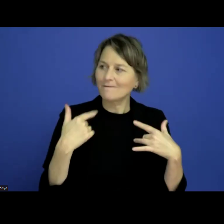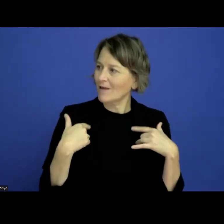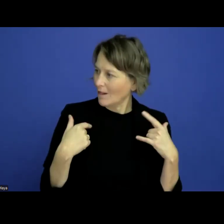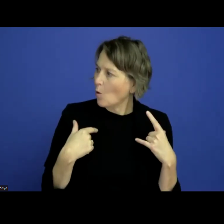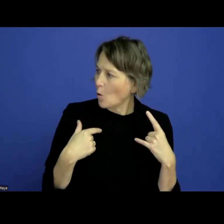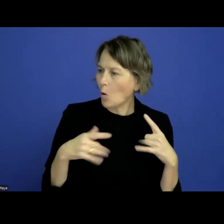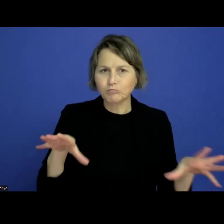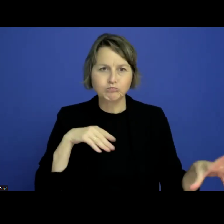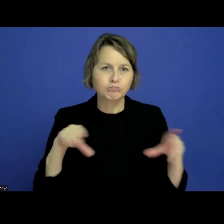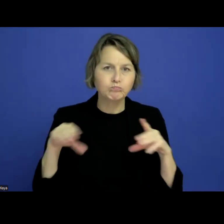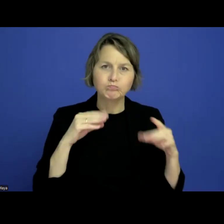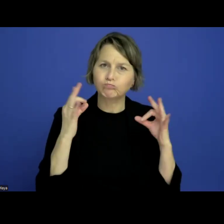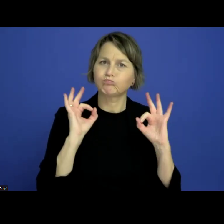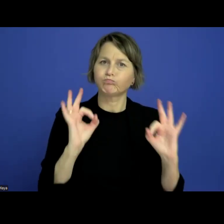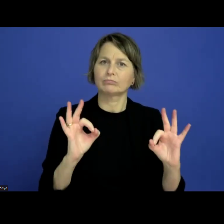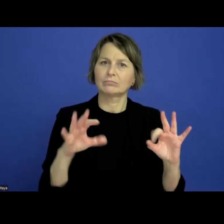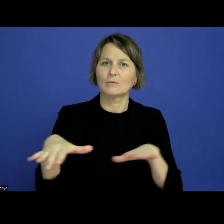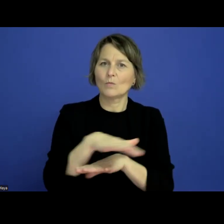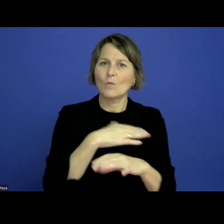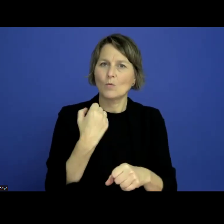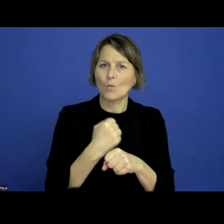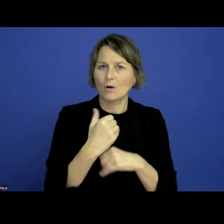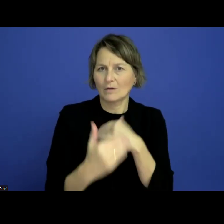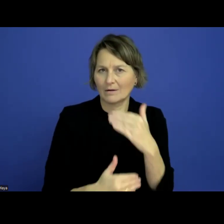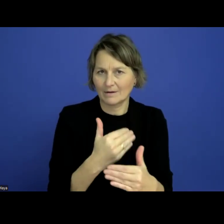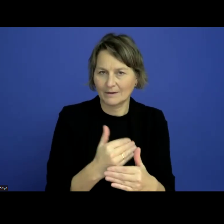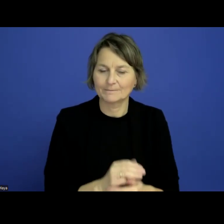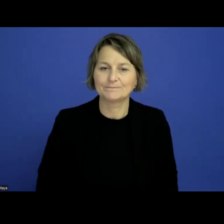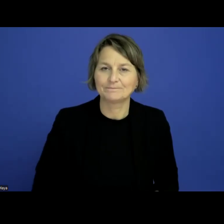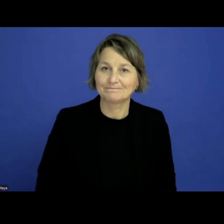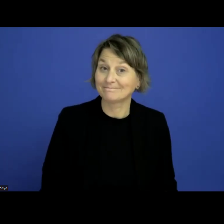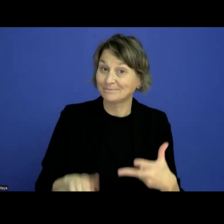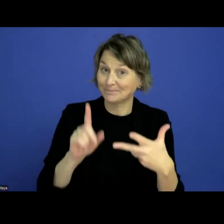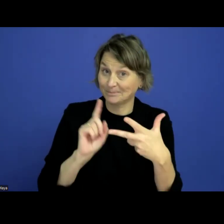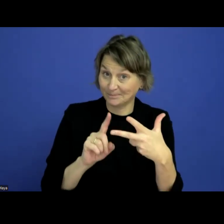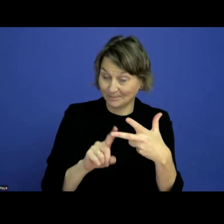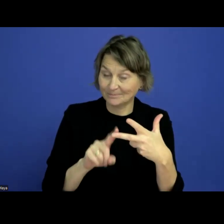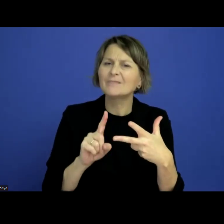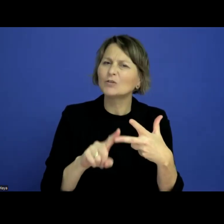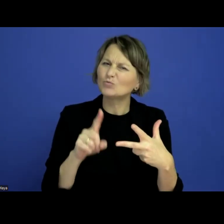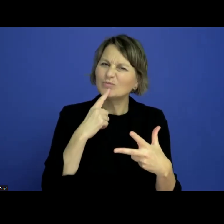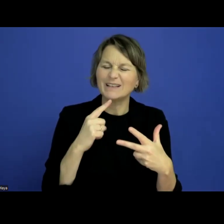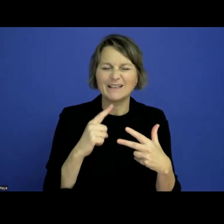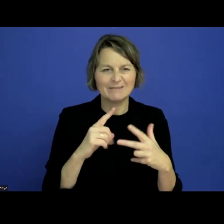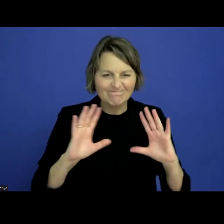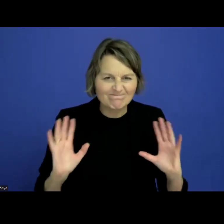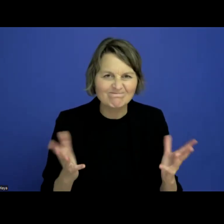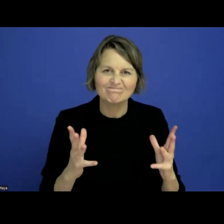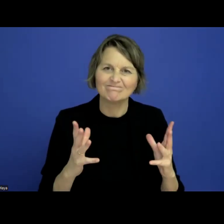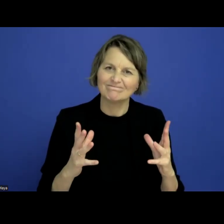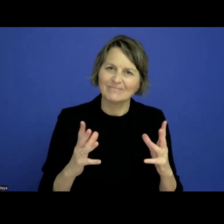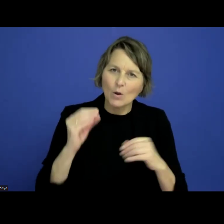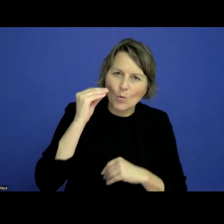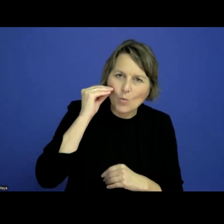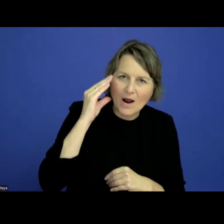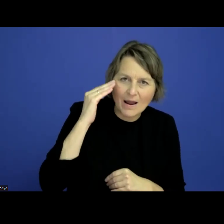work. Third, Capability drives awareness and education. It cooperates very closely with